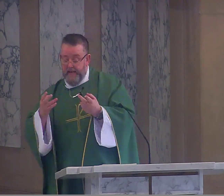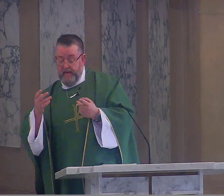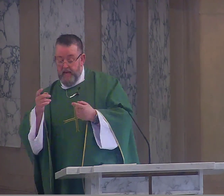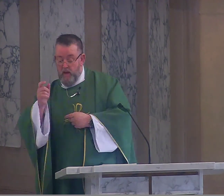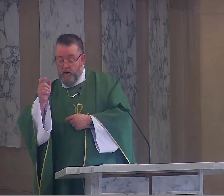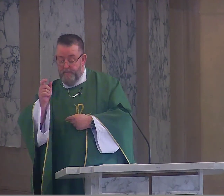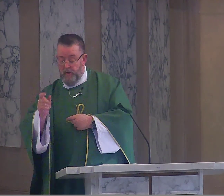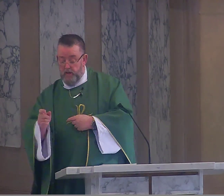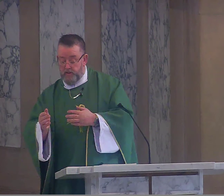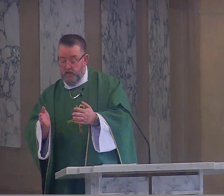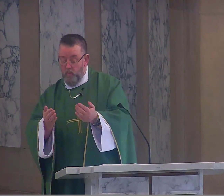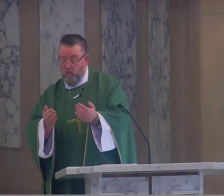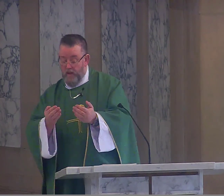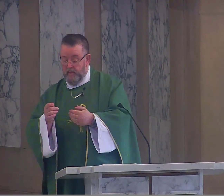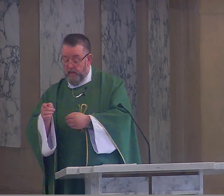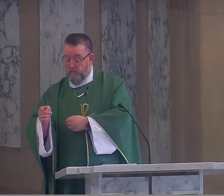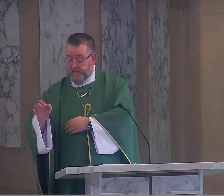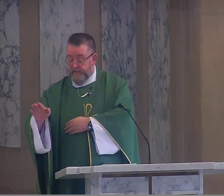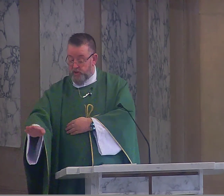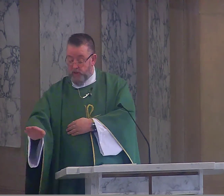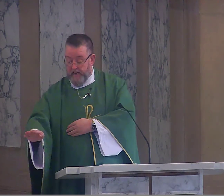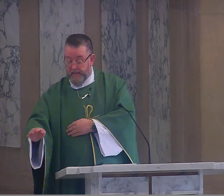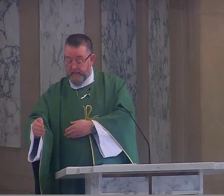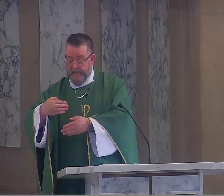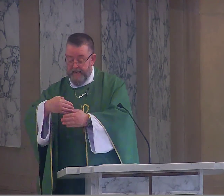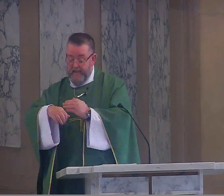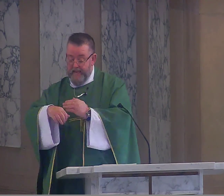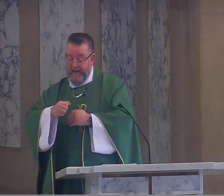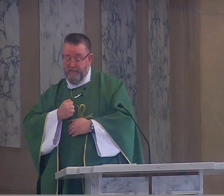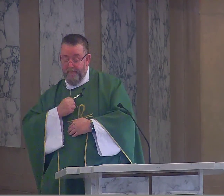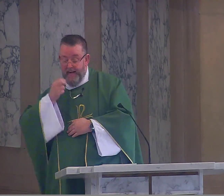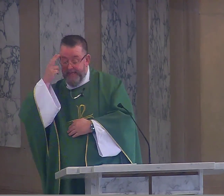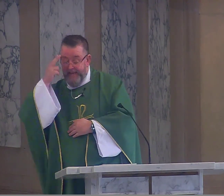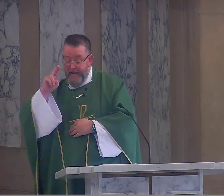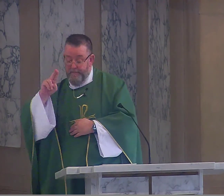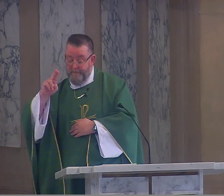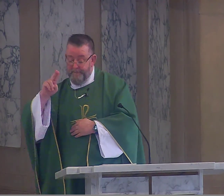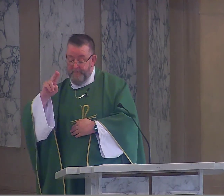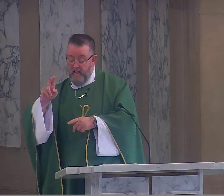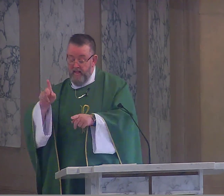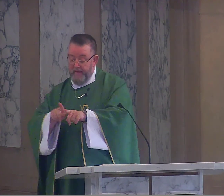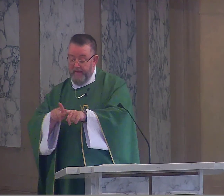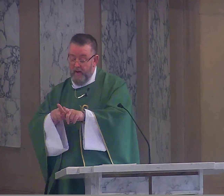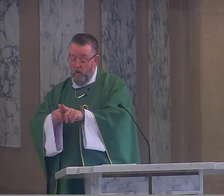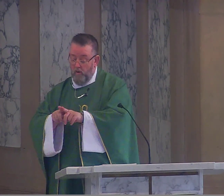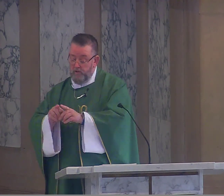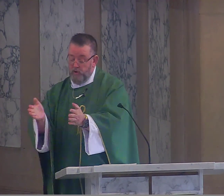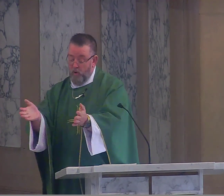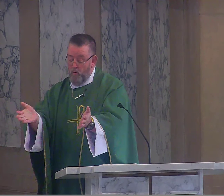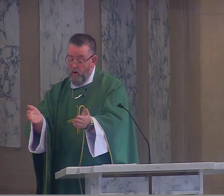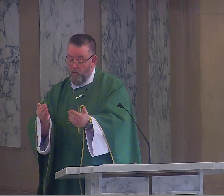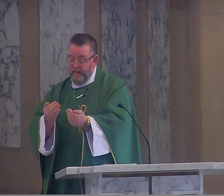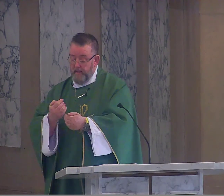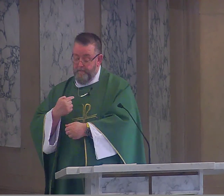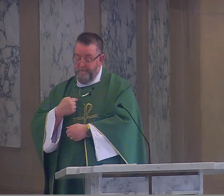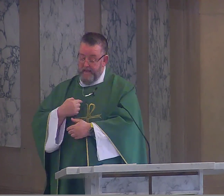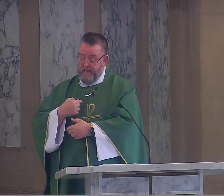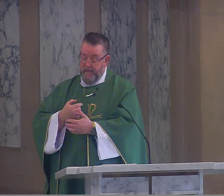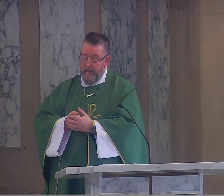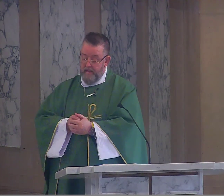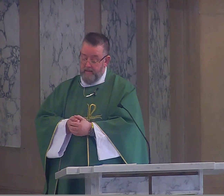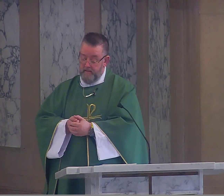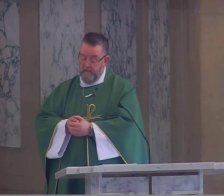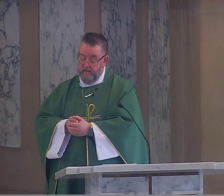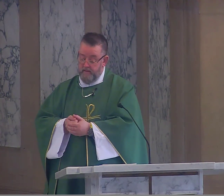if any person welcomes this child in my name, they also welcome